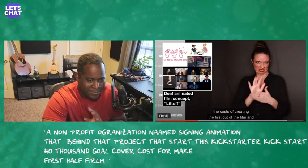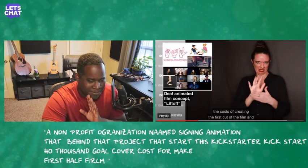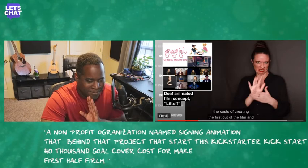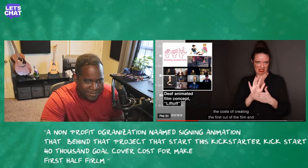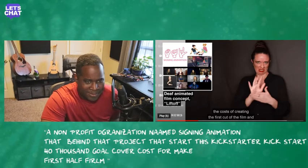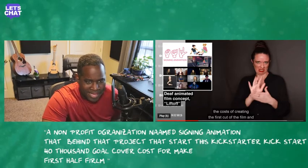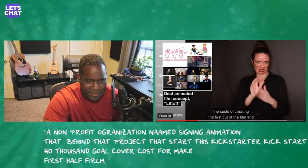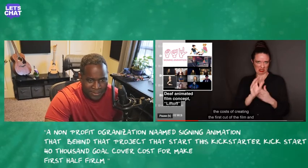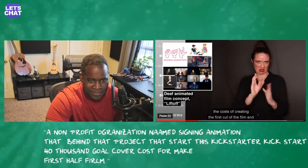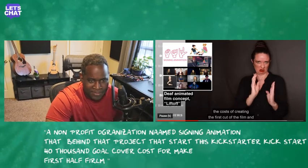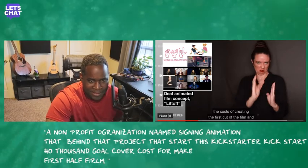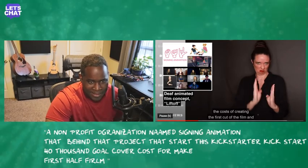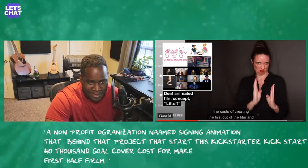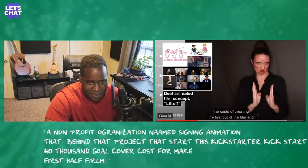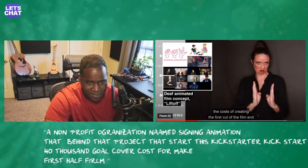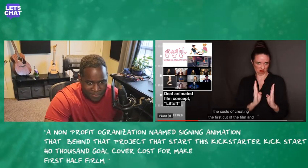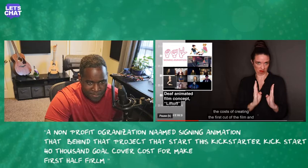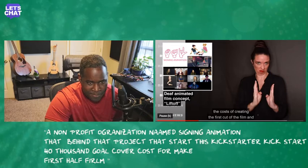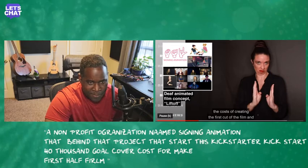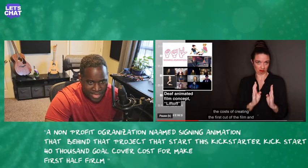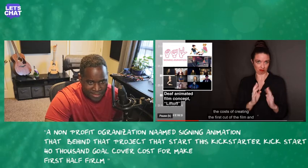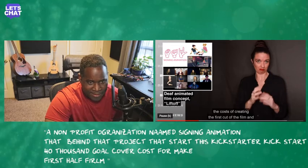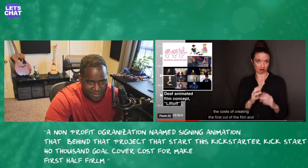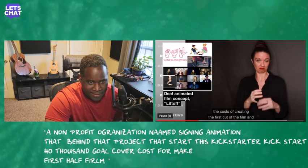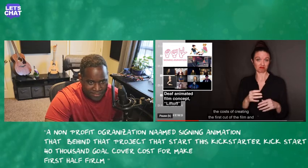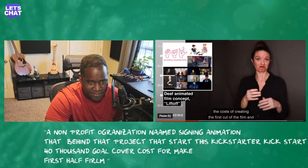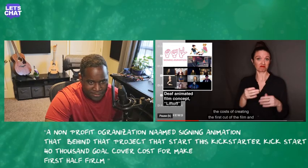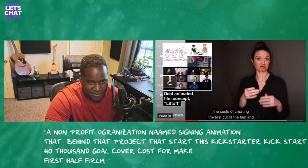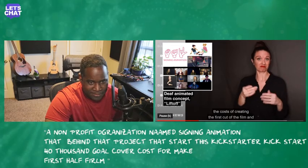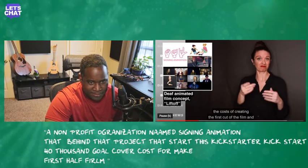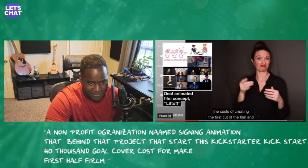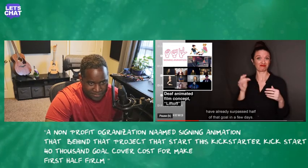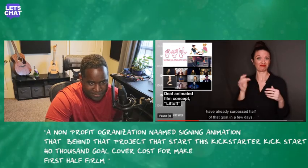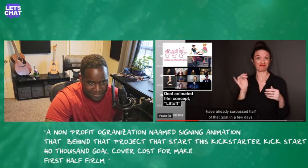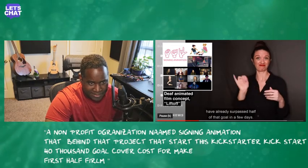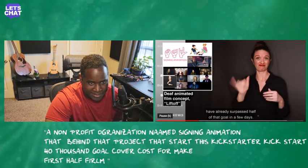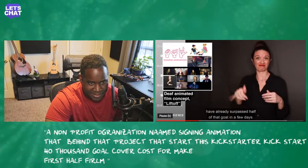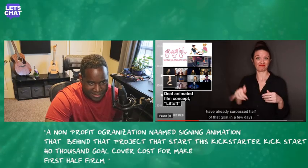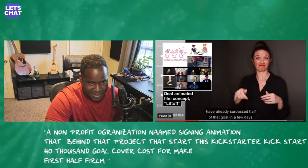I want to. Anyway. Making of the film.